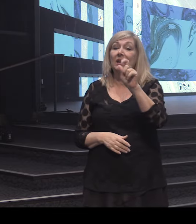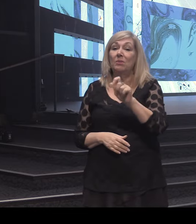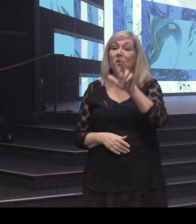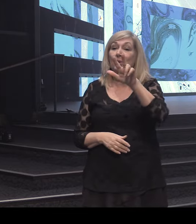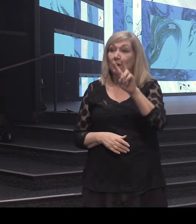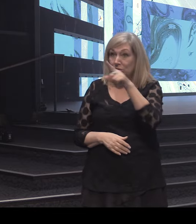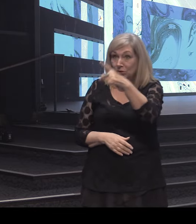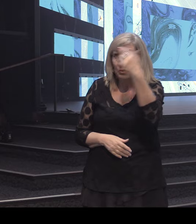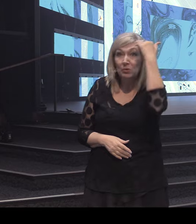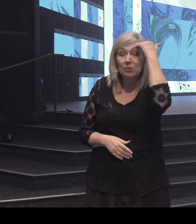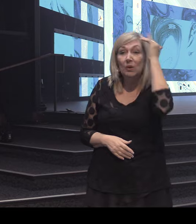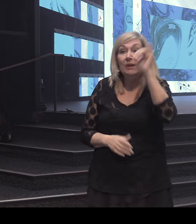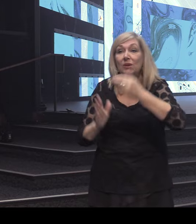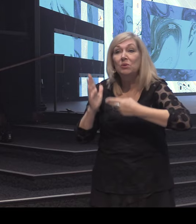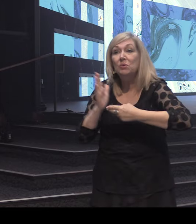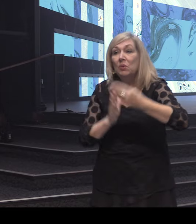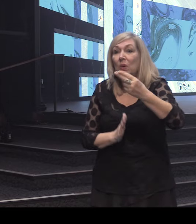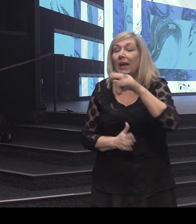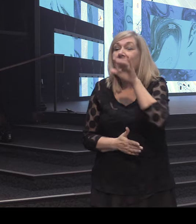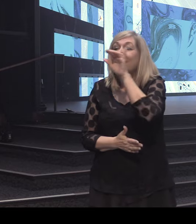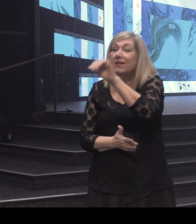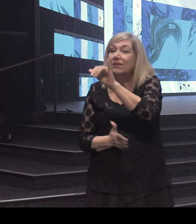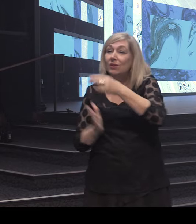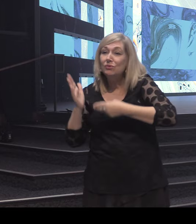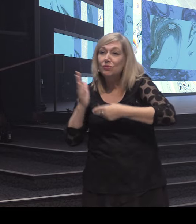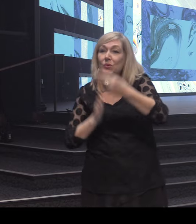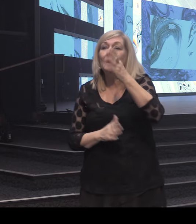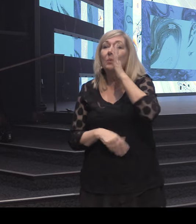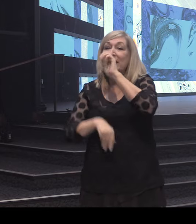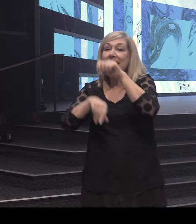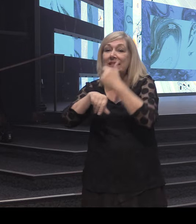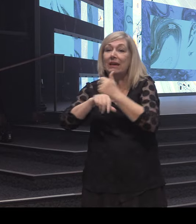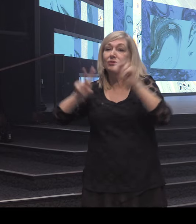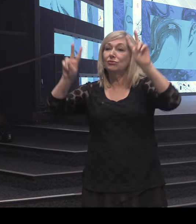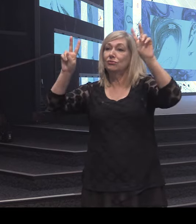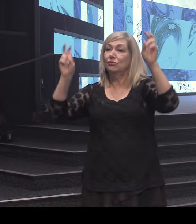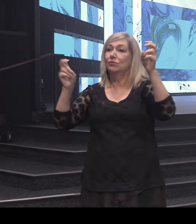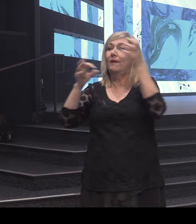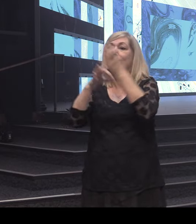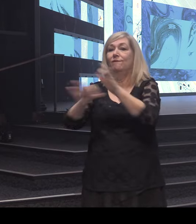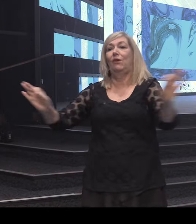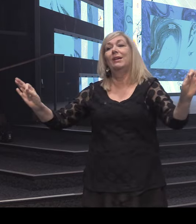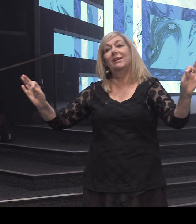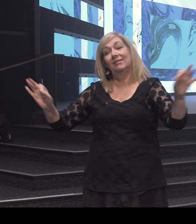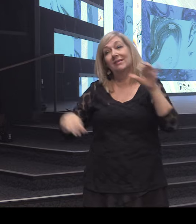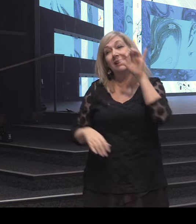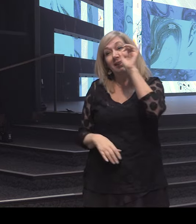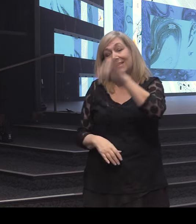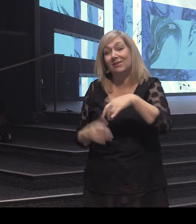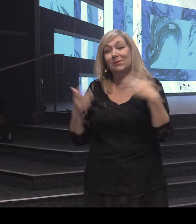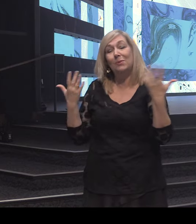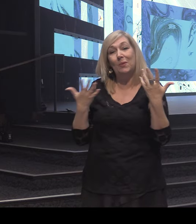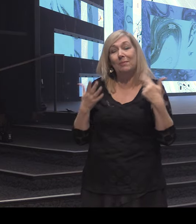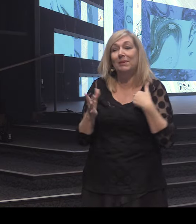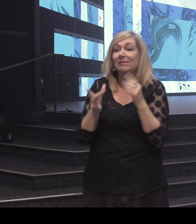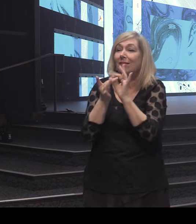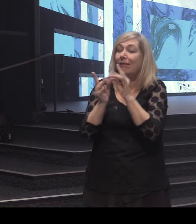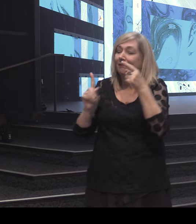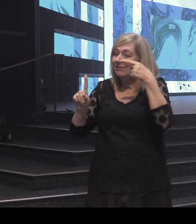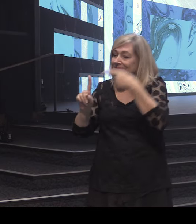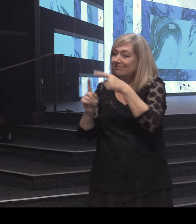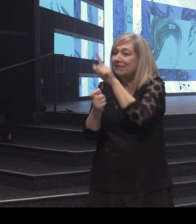set you free. You will know the truth and the truth will set you free. And this is the truth we're talking about. We're not